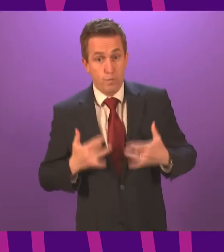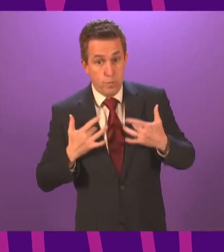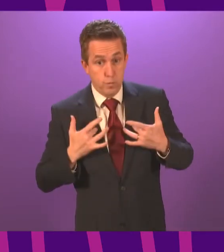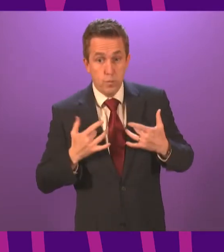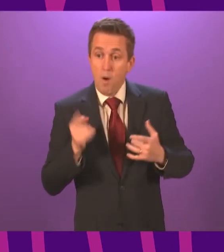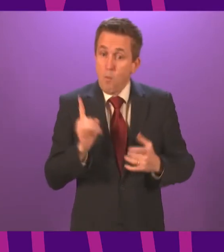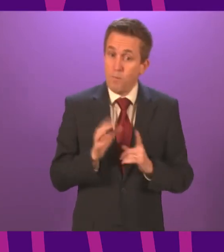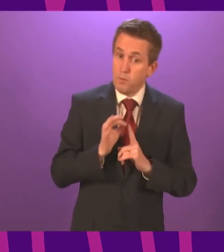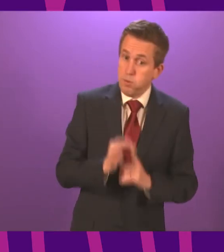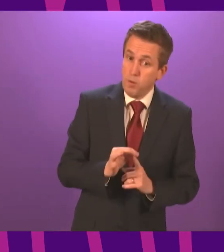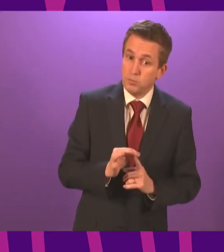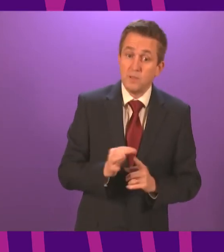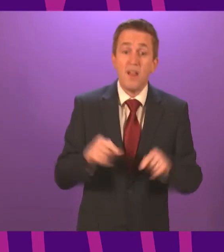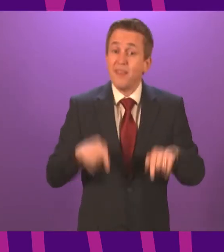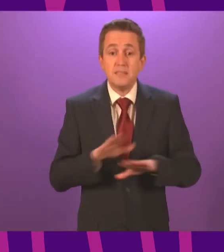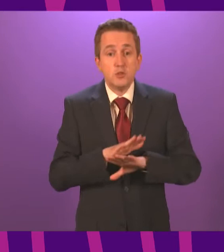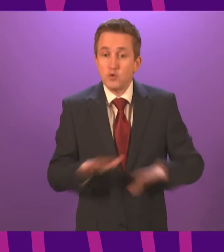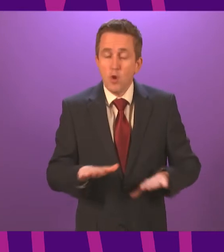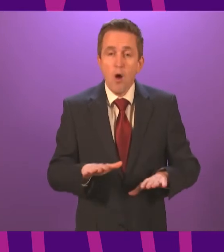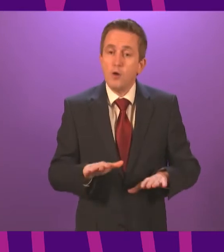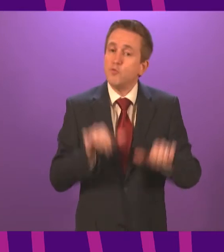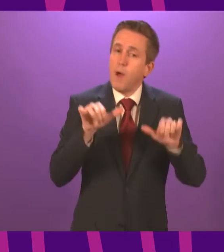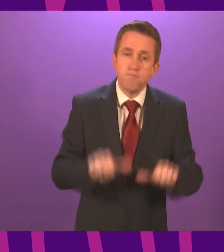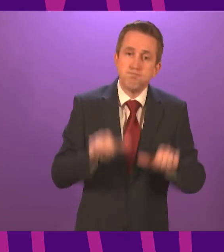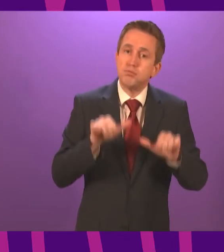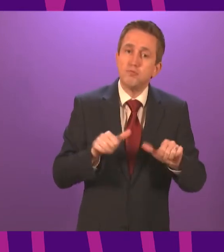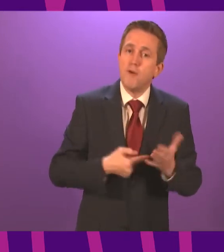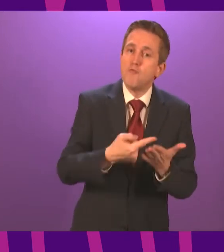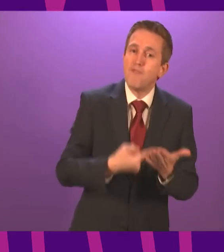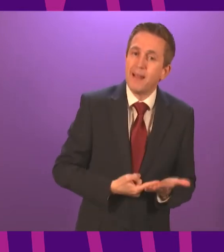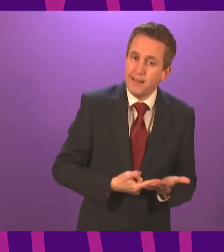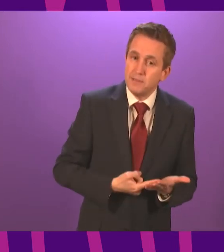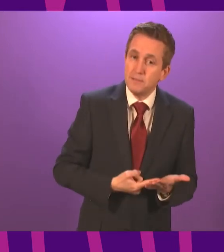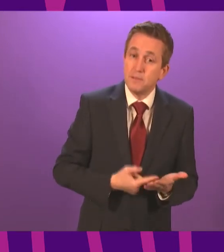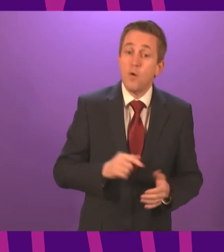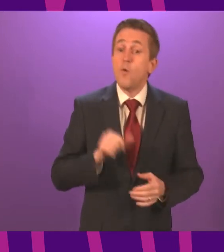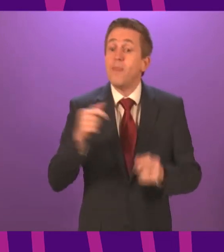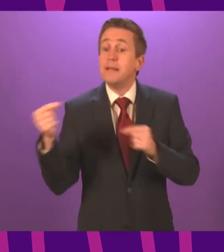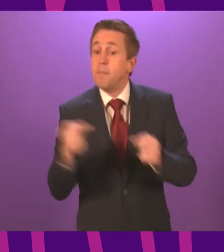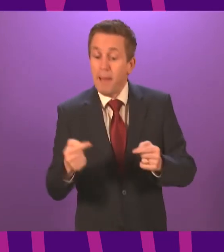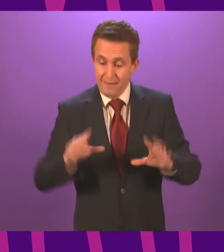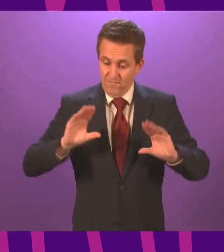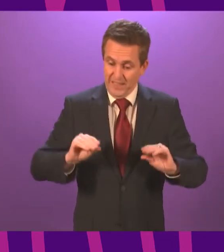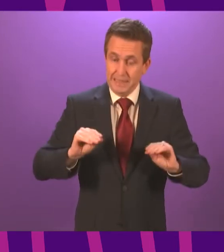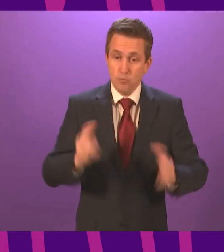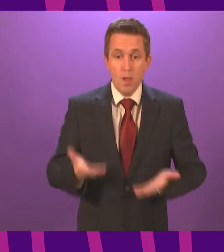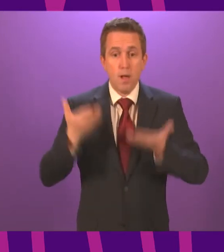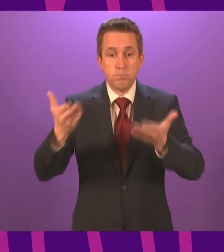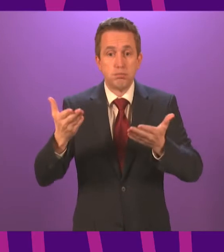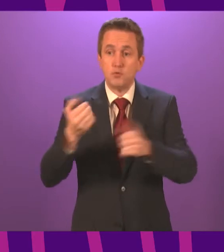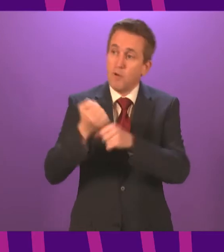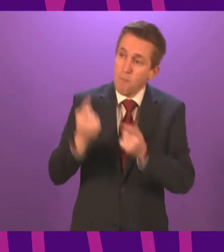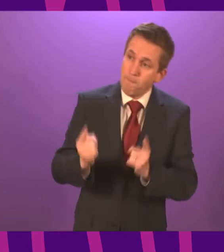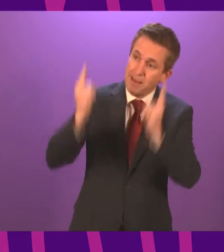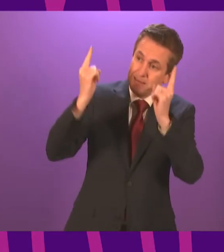however, a decision on whether or not to approve regulations. Following the debate, it will be for ministers to decide whether to go ahead and then make the